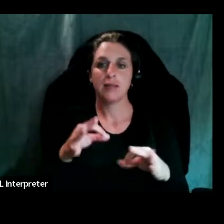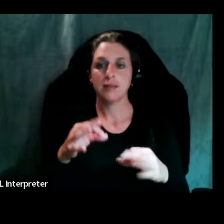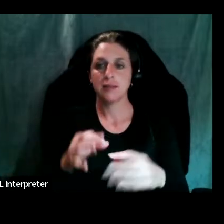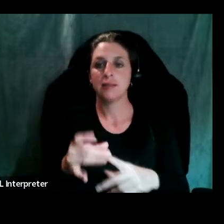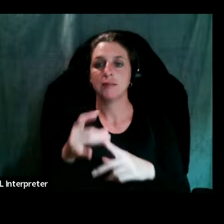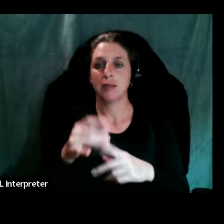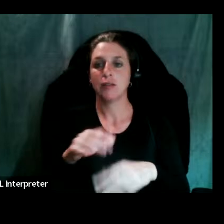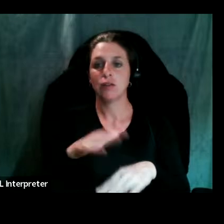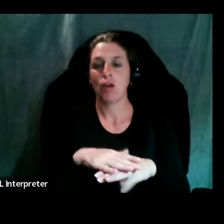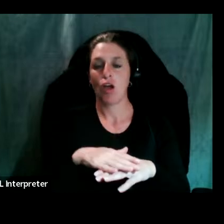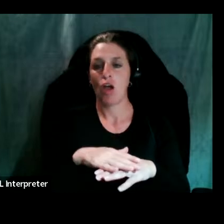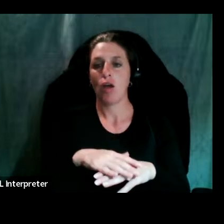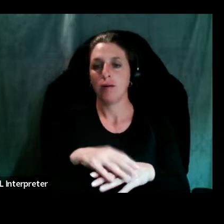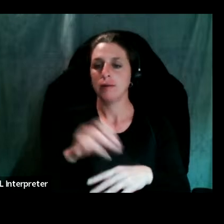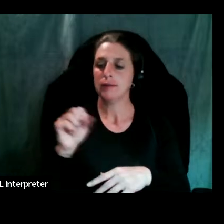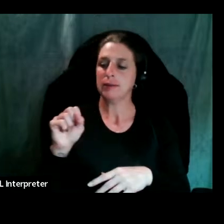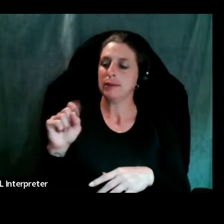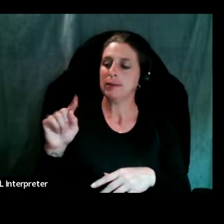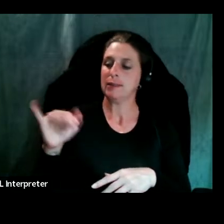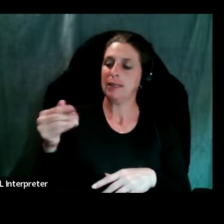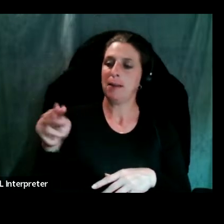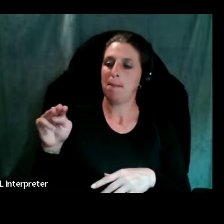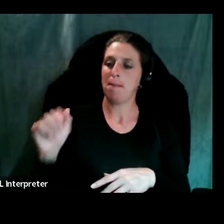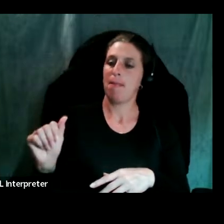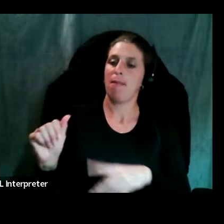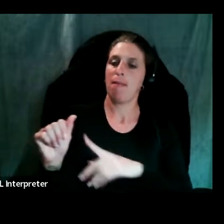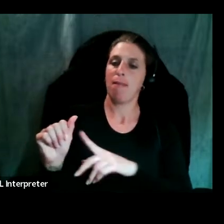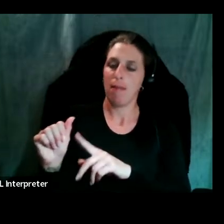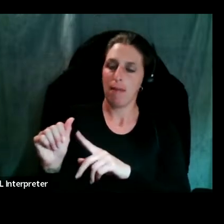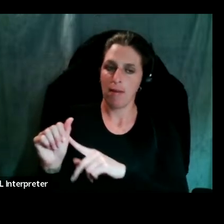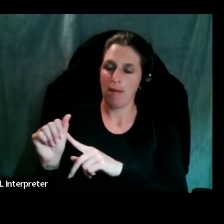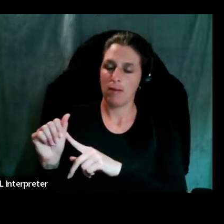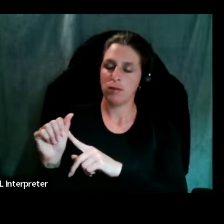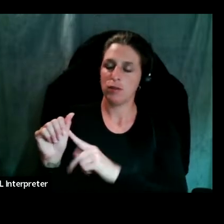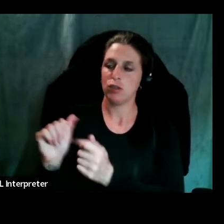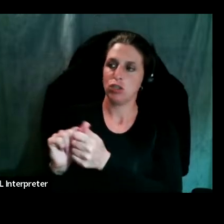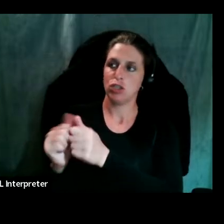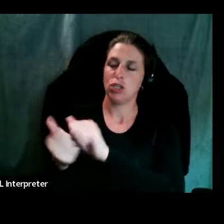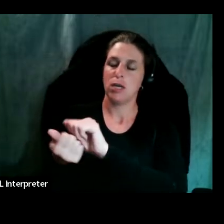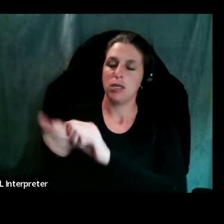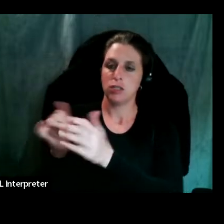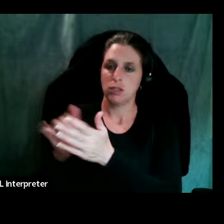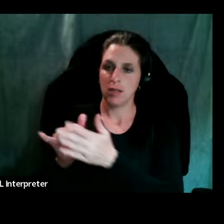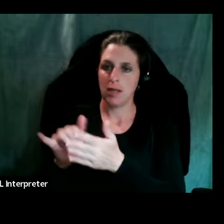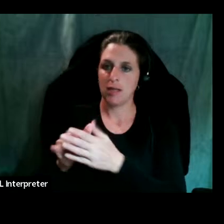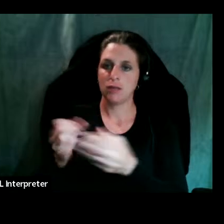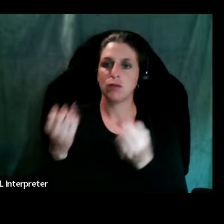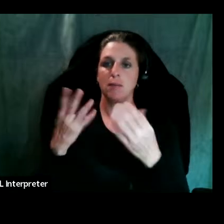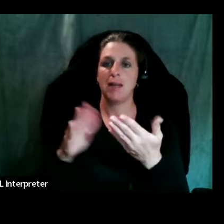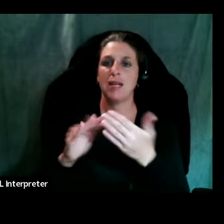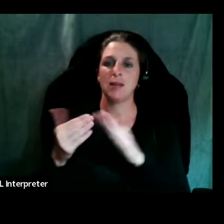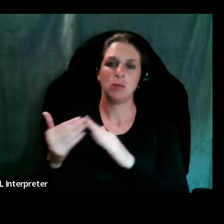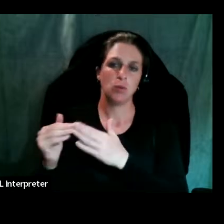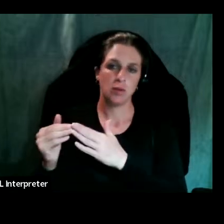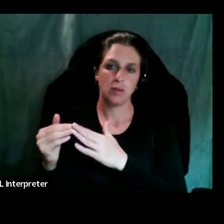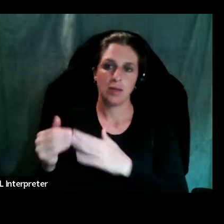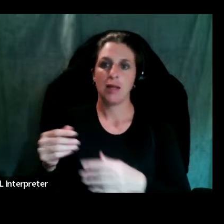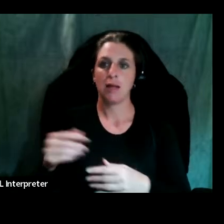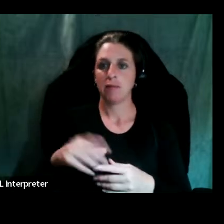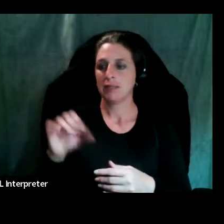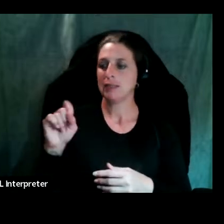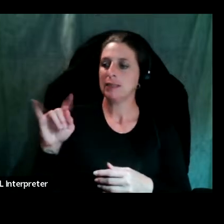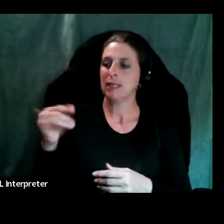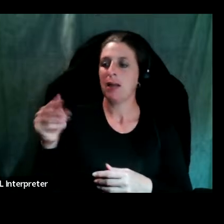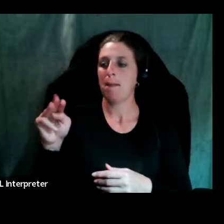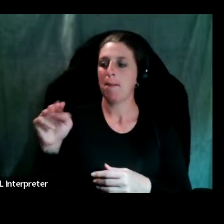Especially around the stigmatization and changing that. In so many communities, there is a stigma of mental health